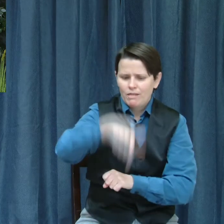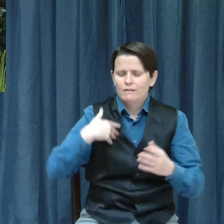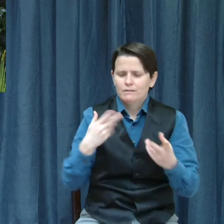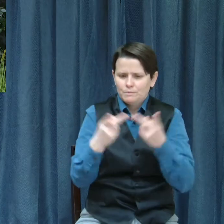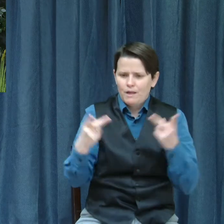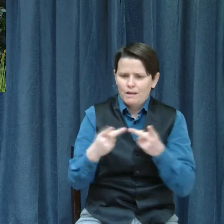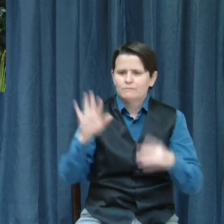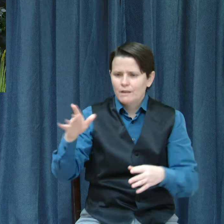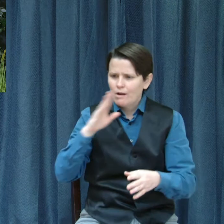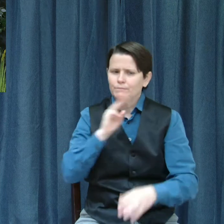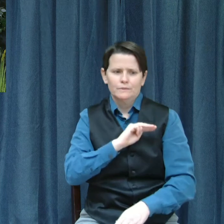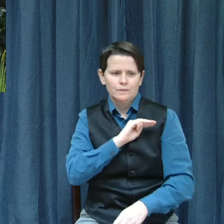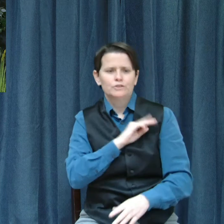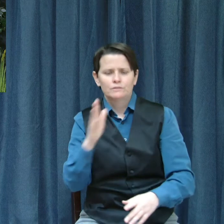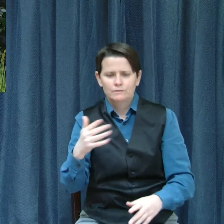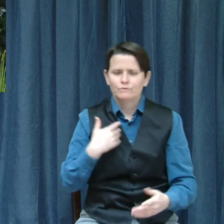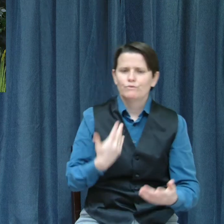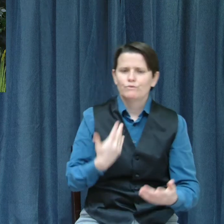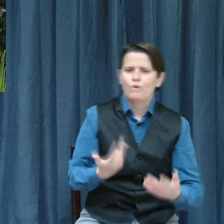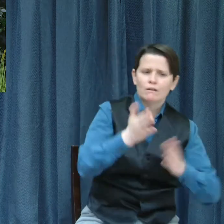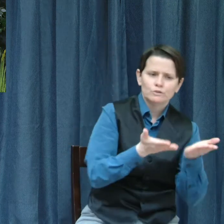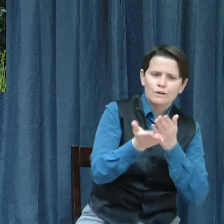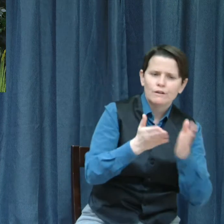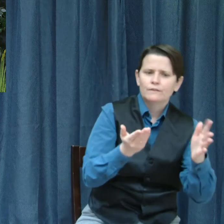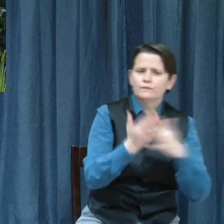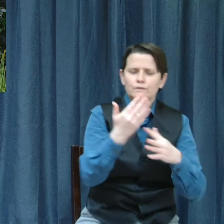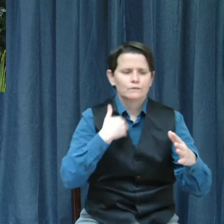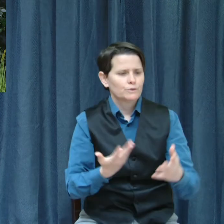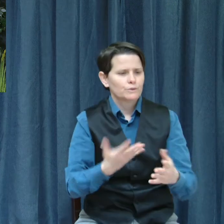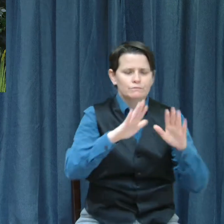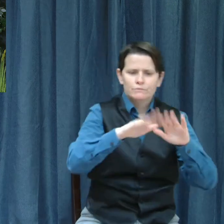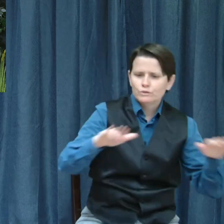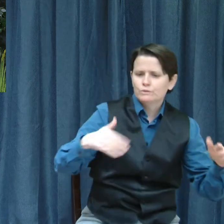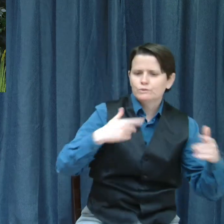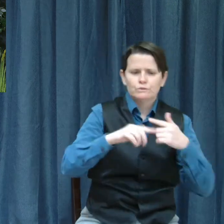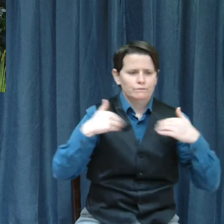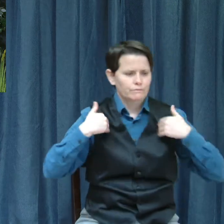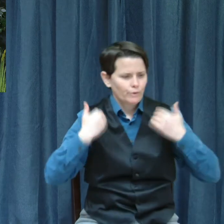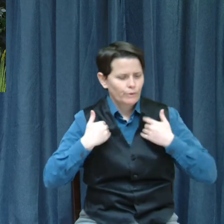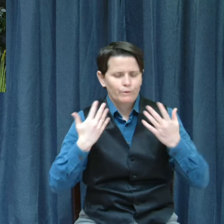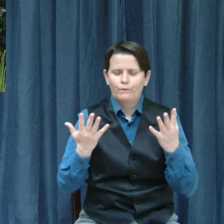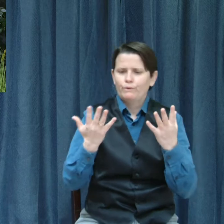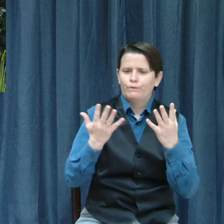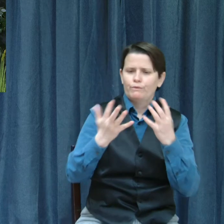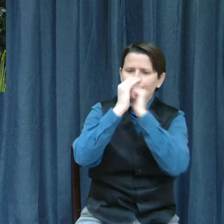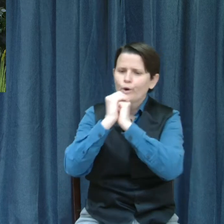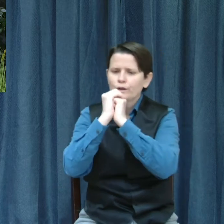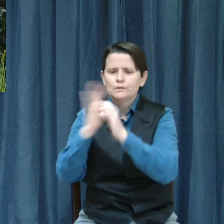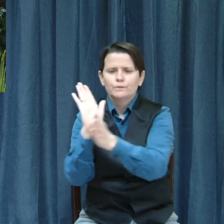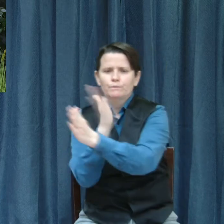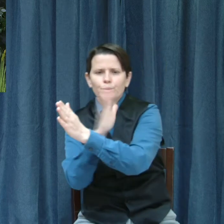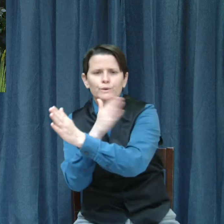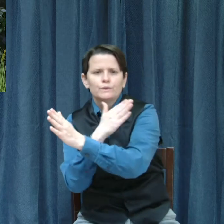youth and family ministry, to the transformational music under Susan's leadership. Their fingers, their toes, and their whole